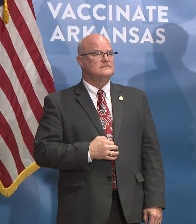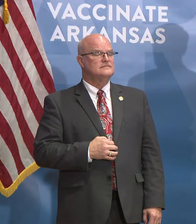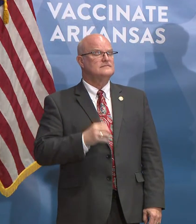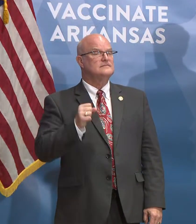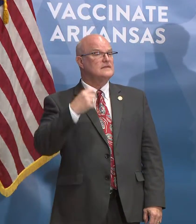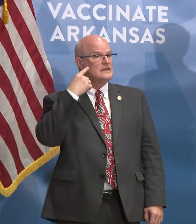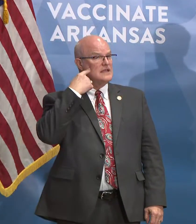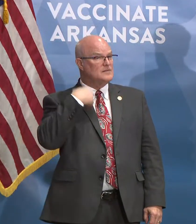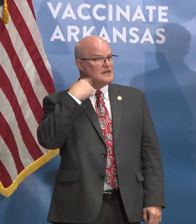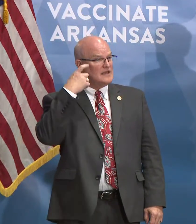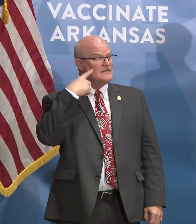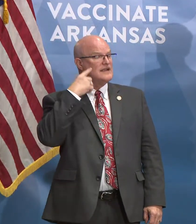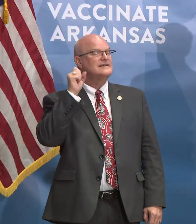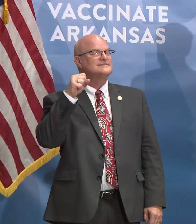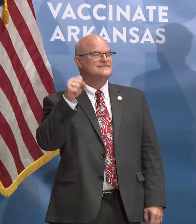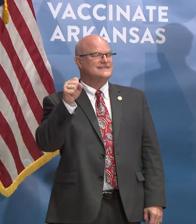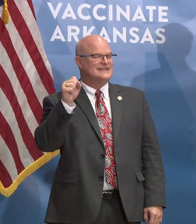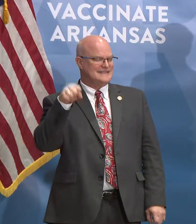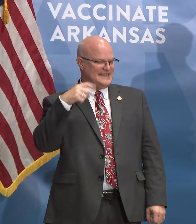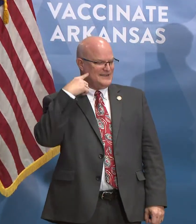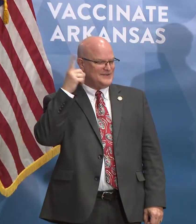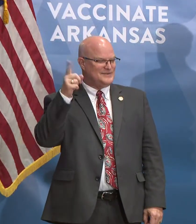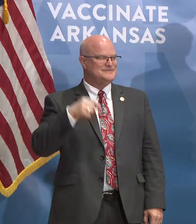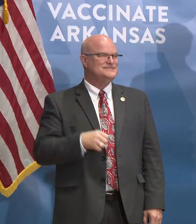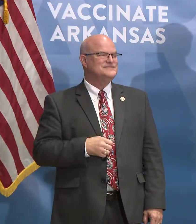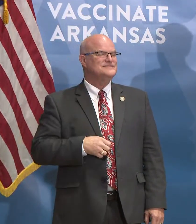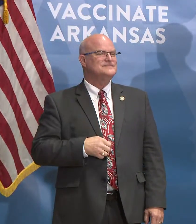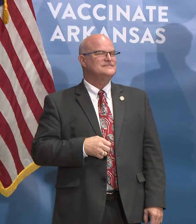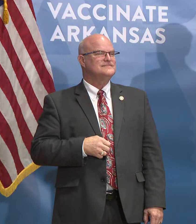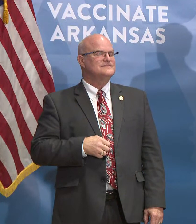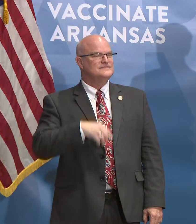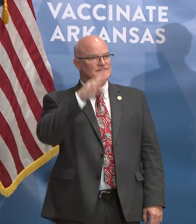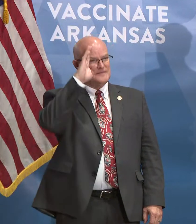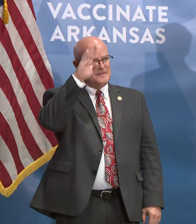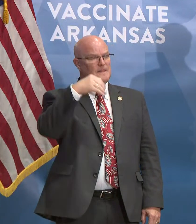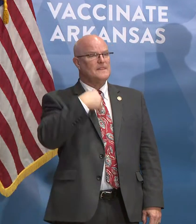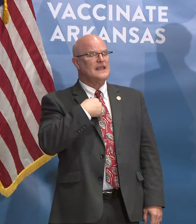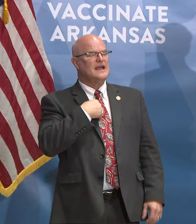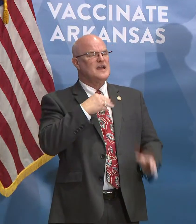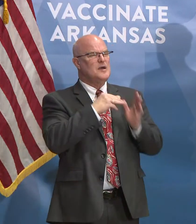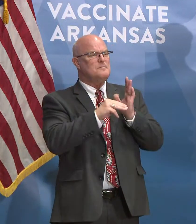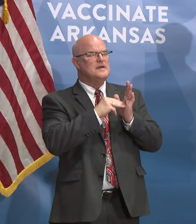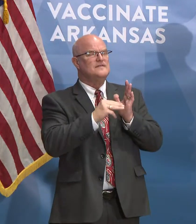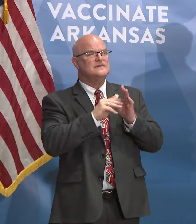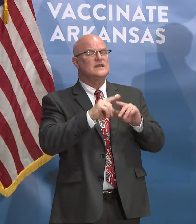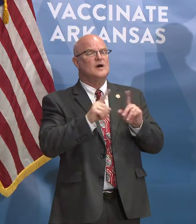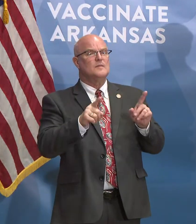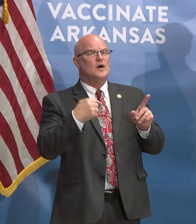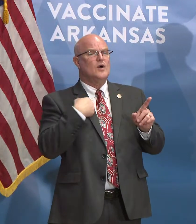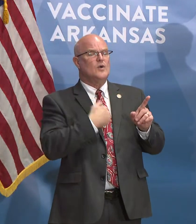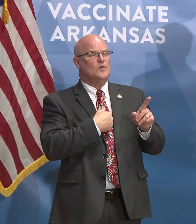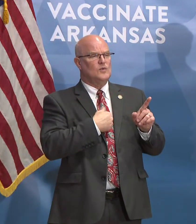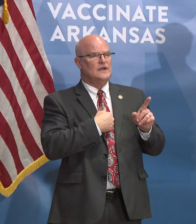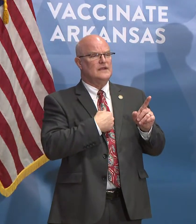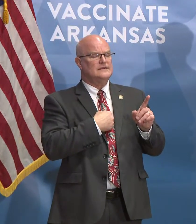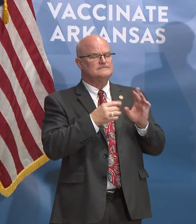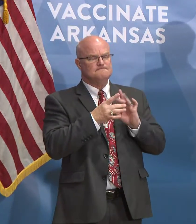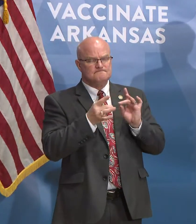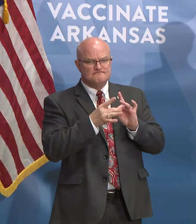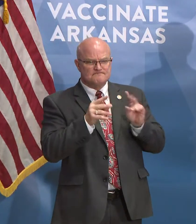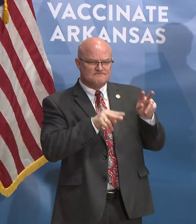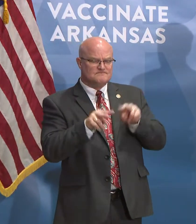Yes, can you hear me, Governor? I can. Yes, hi. I'm in Memphis, but we are covering some of